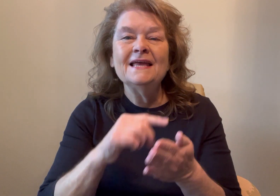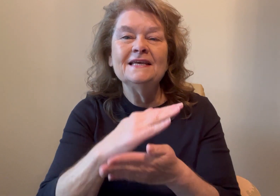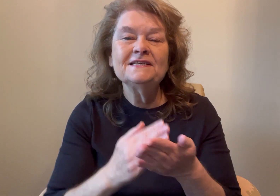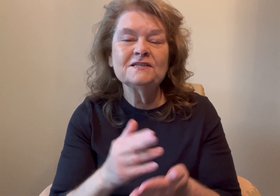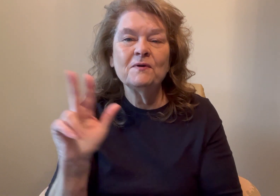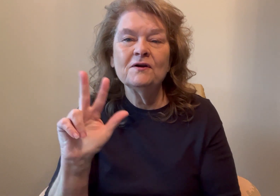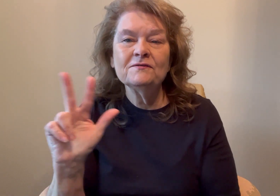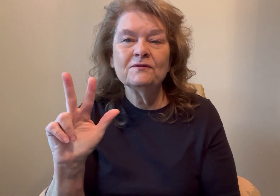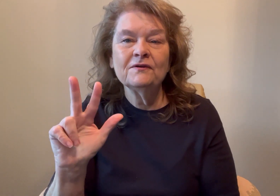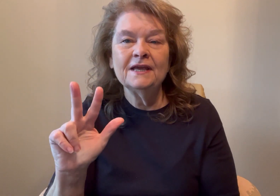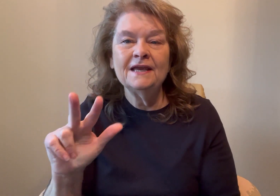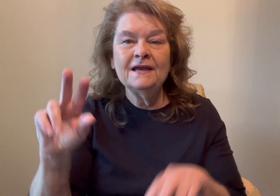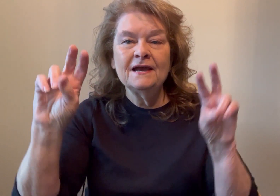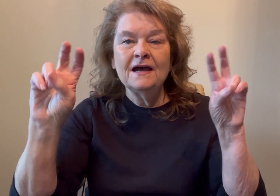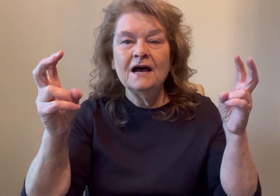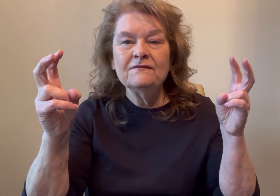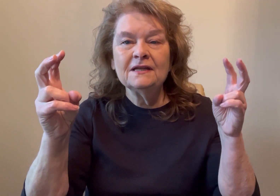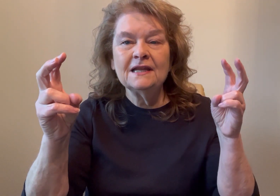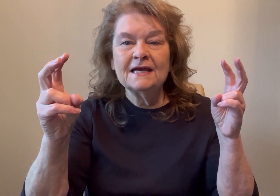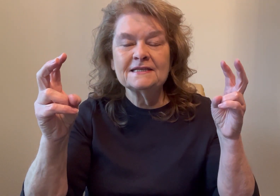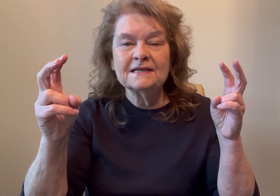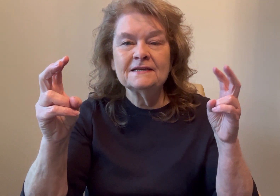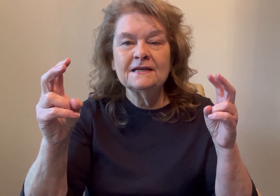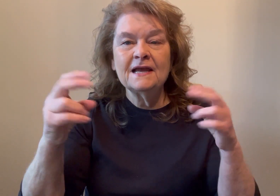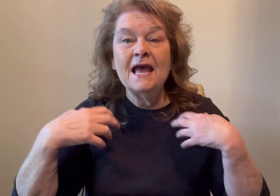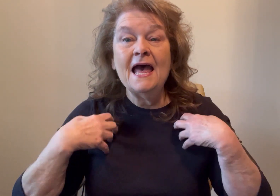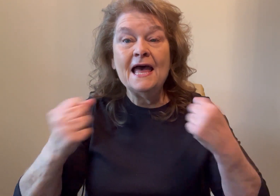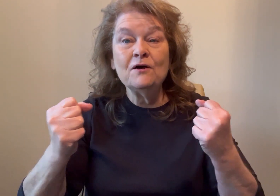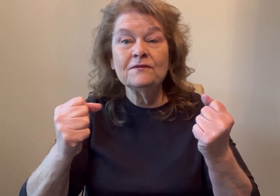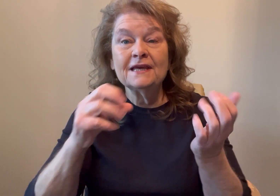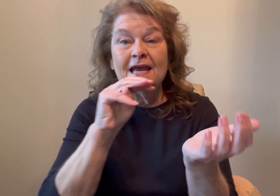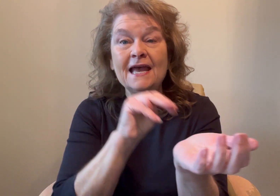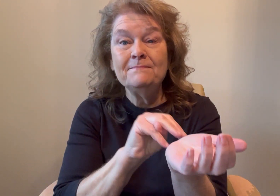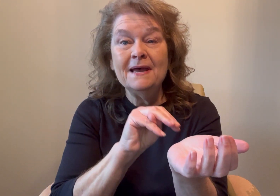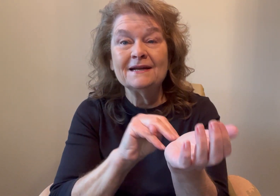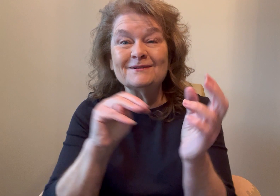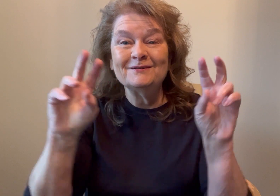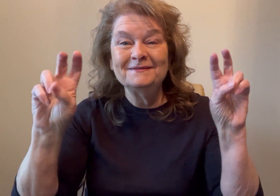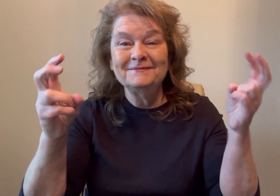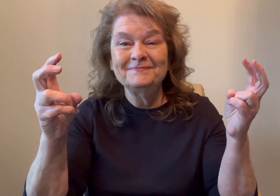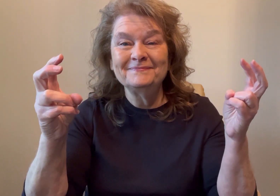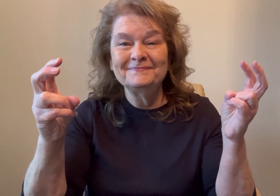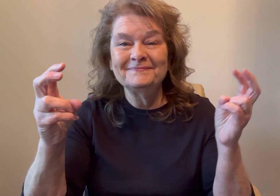This is part 3 of the lesson, Health and Medical.